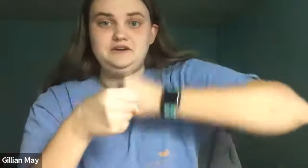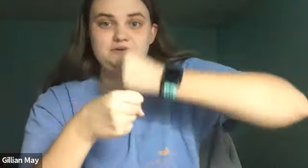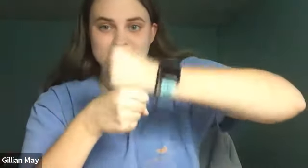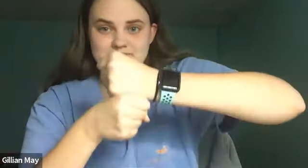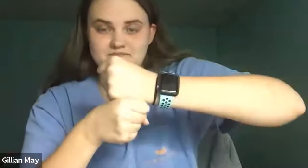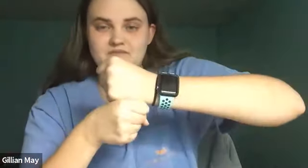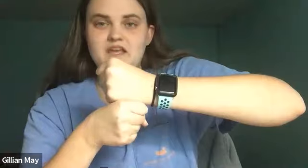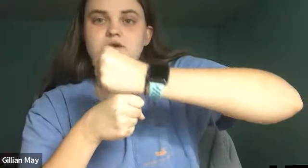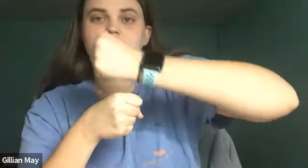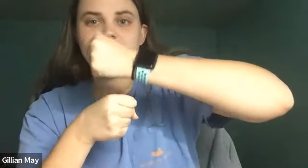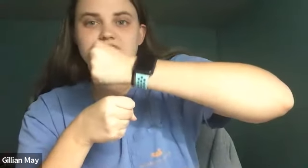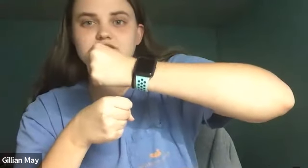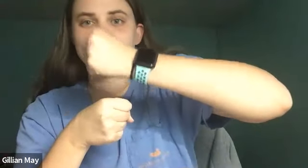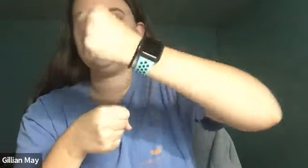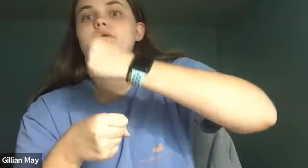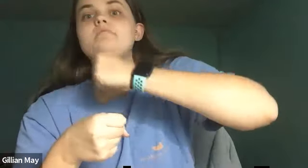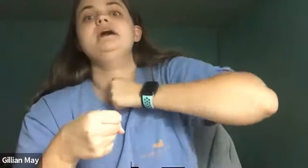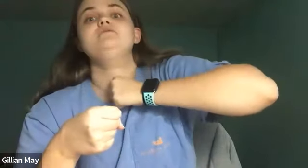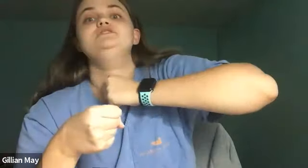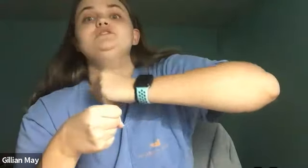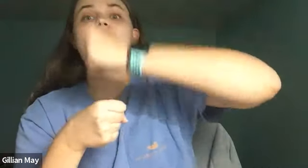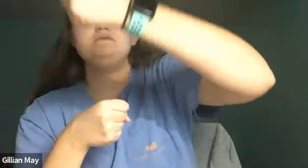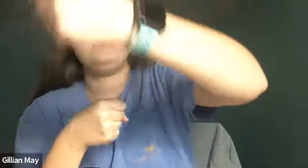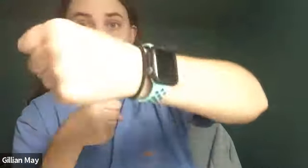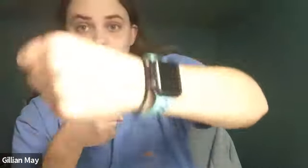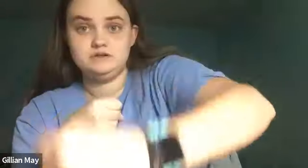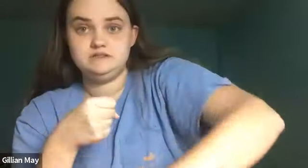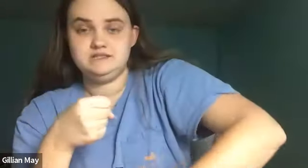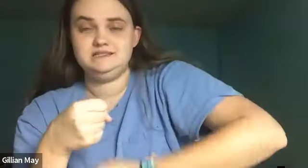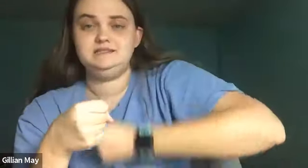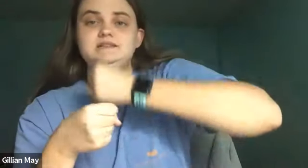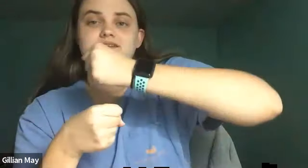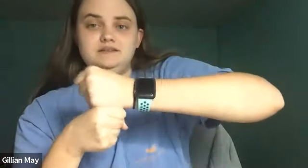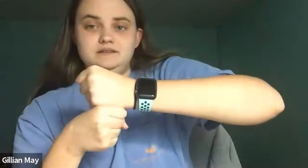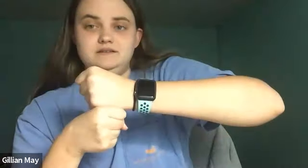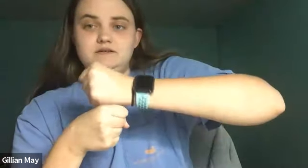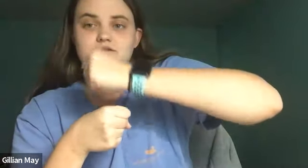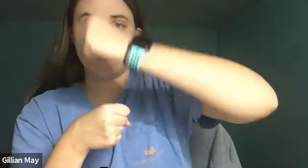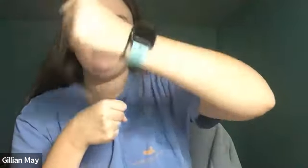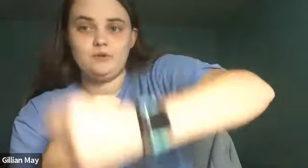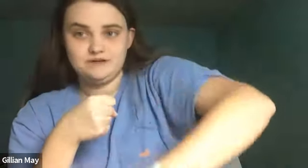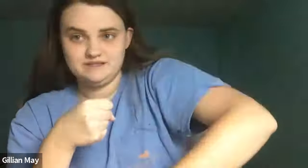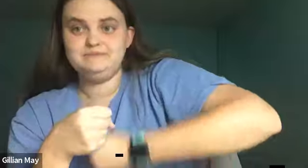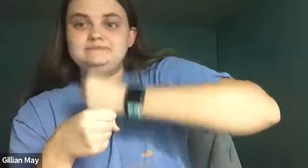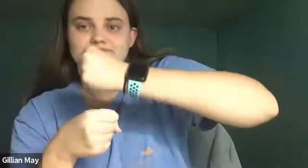Year. And you want to make sure you're not going backwards, you're going forwards. Forwards.